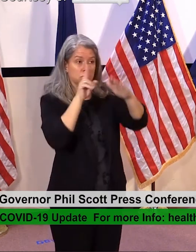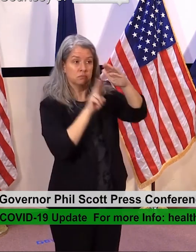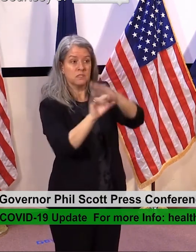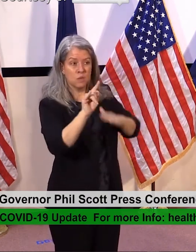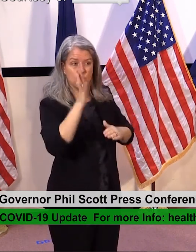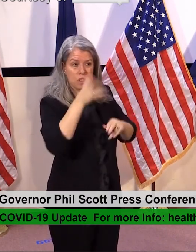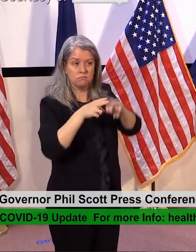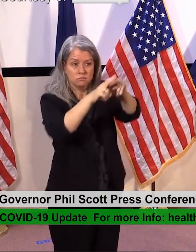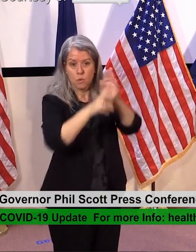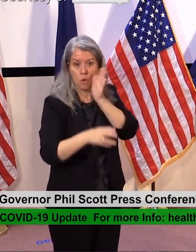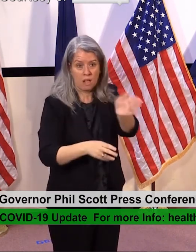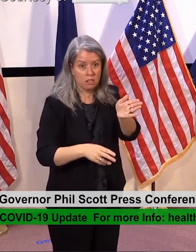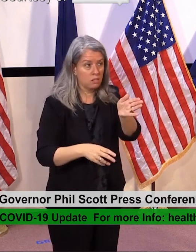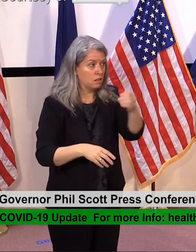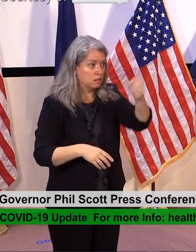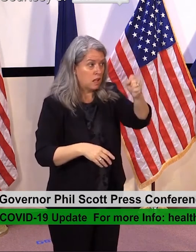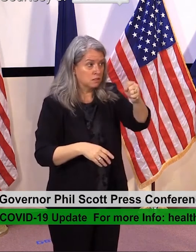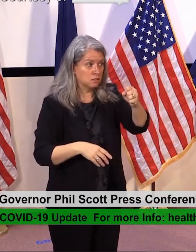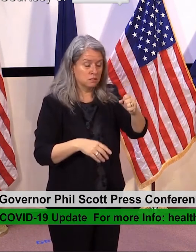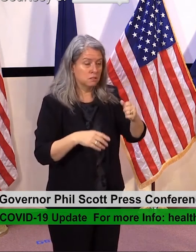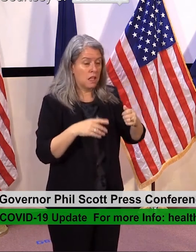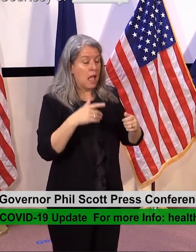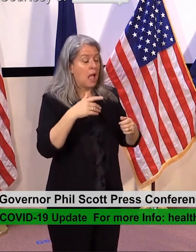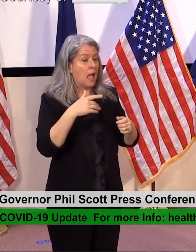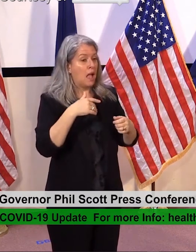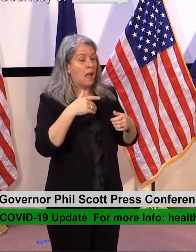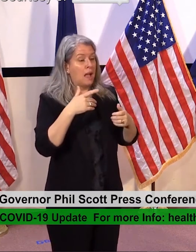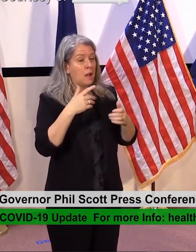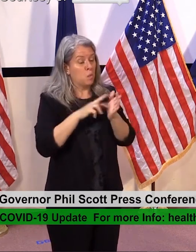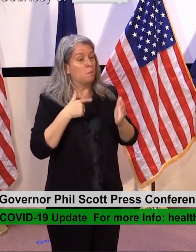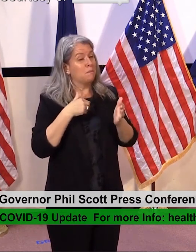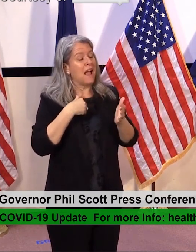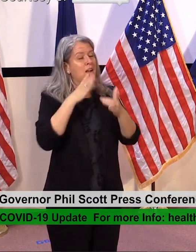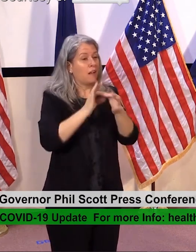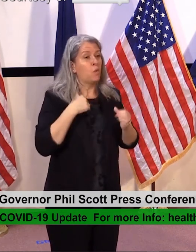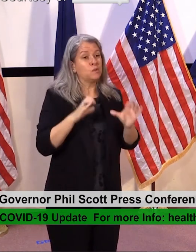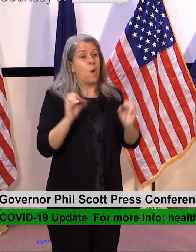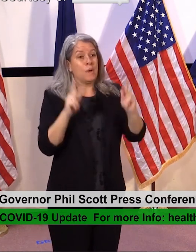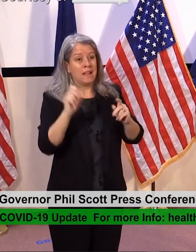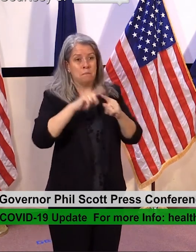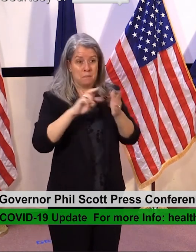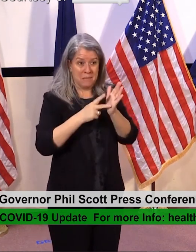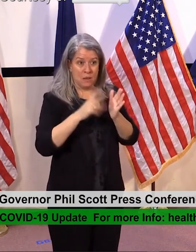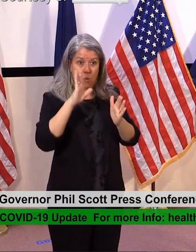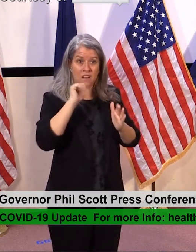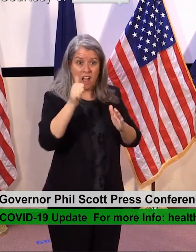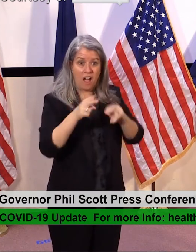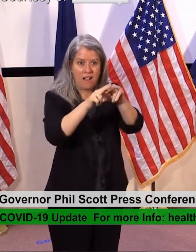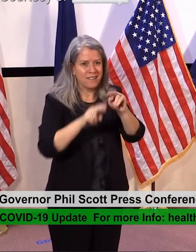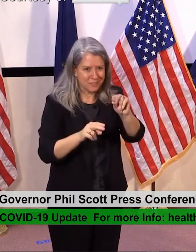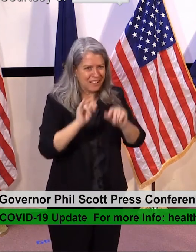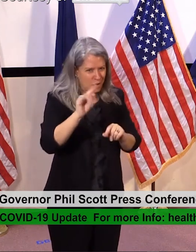to increase. But again, our whole goal here is to not exceed the line, the capacity of